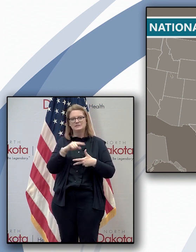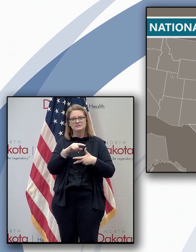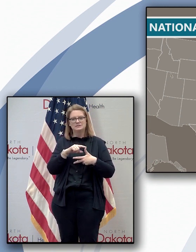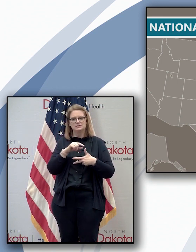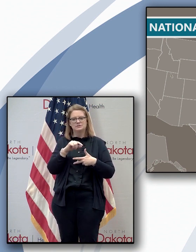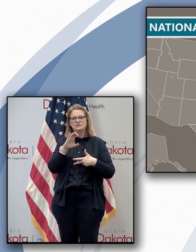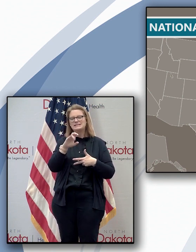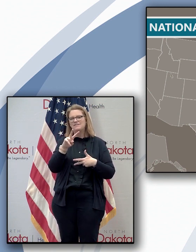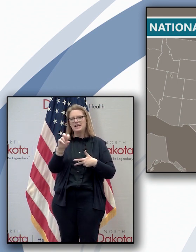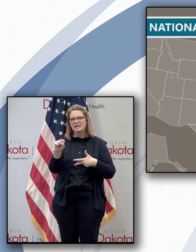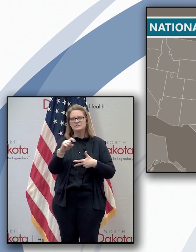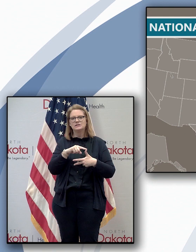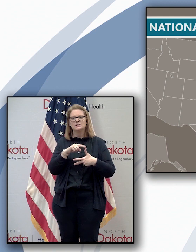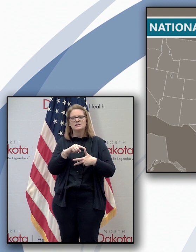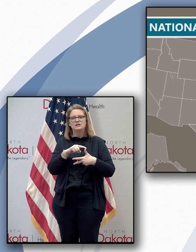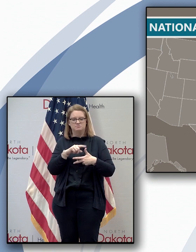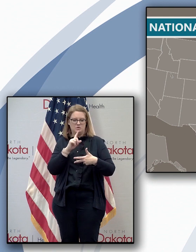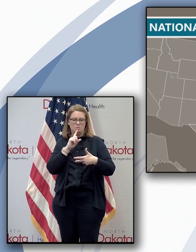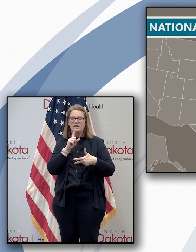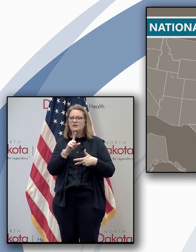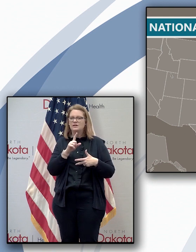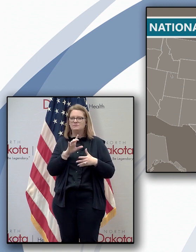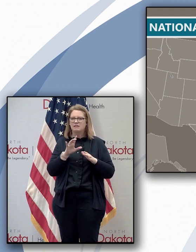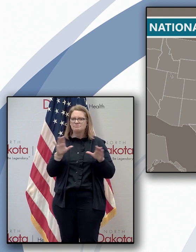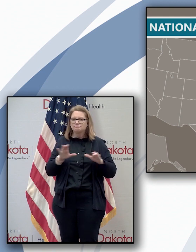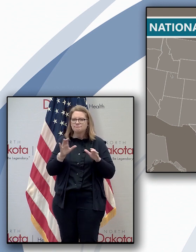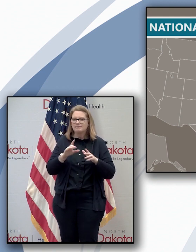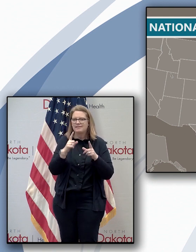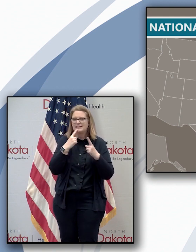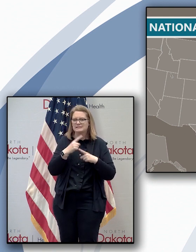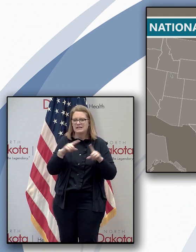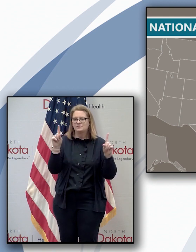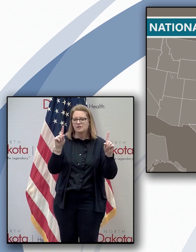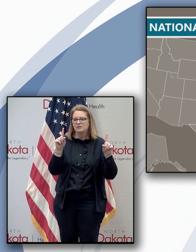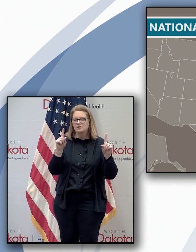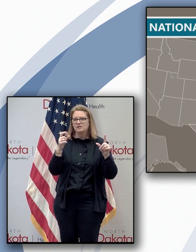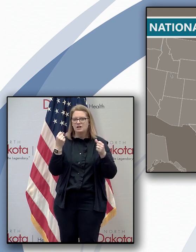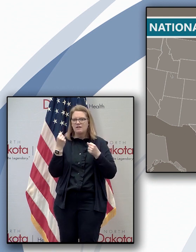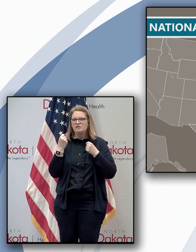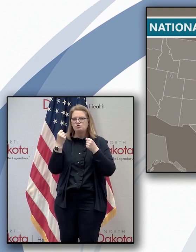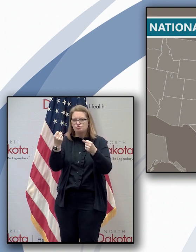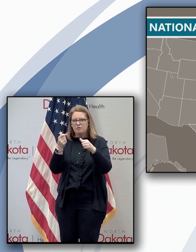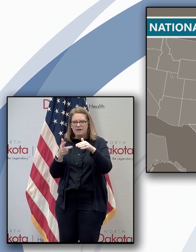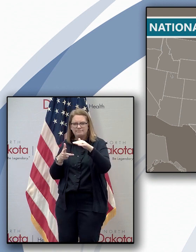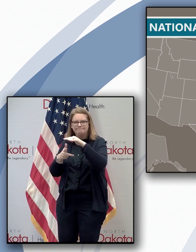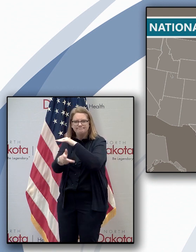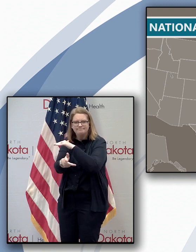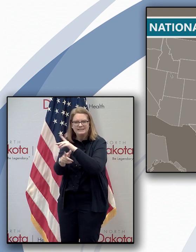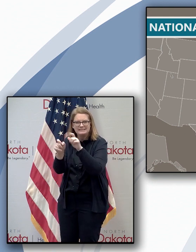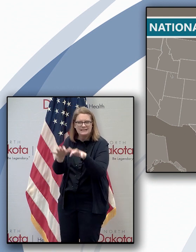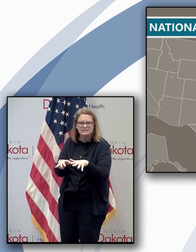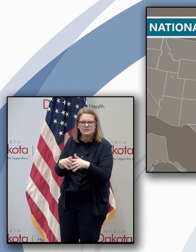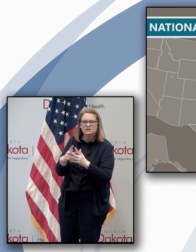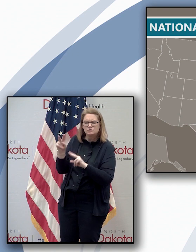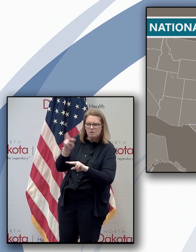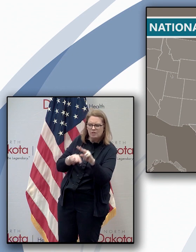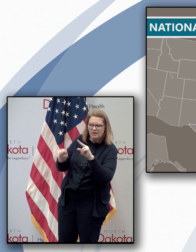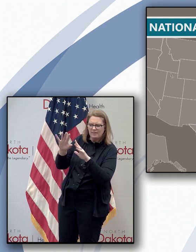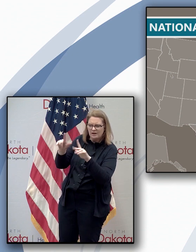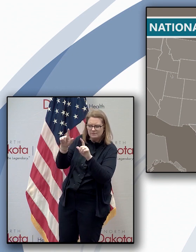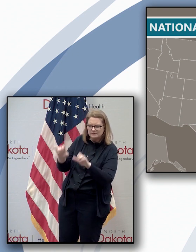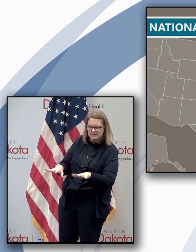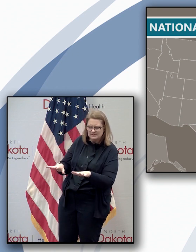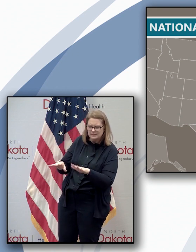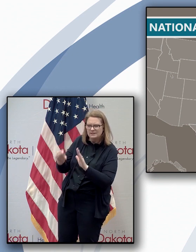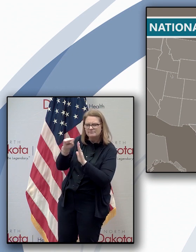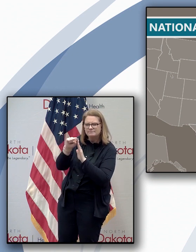has been very aggressive on some of their, and very successful on some of their drive-through testing, so we're looking more to learn from them. New York, of